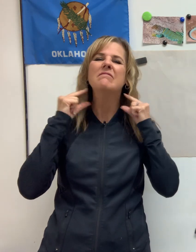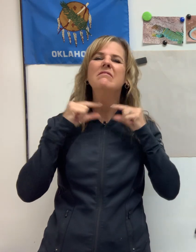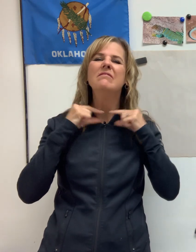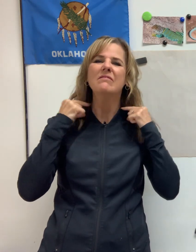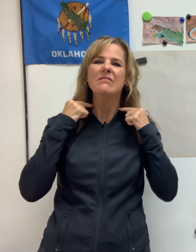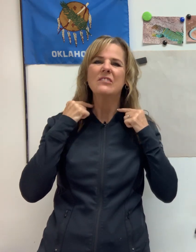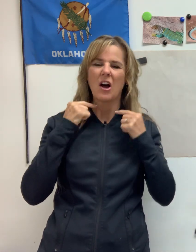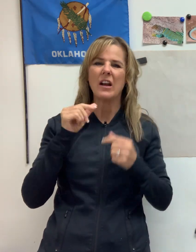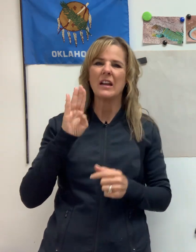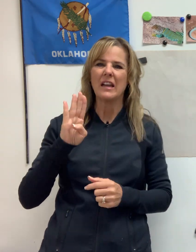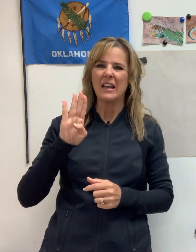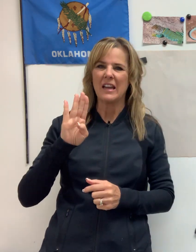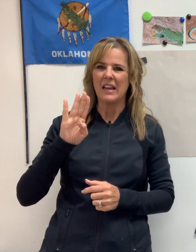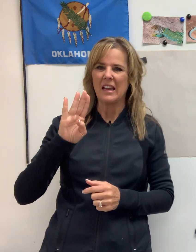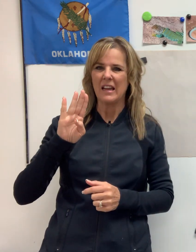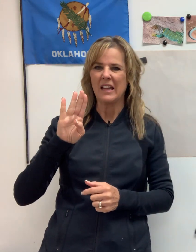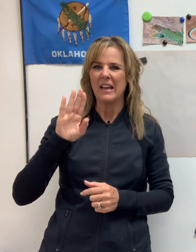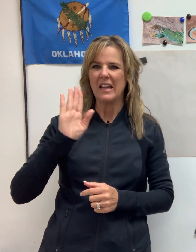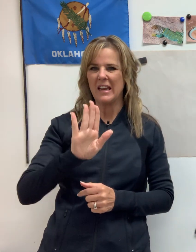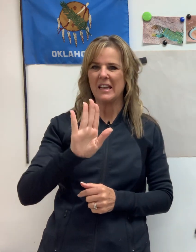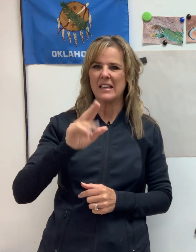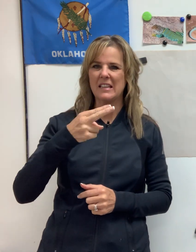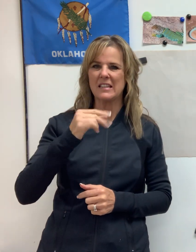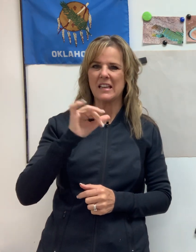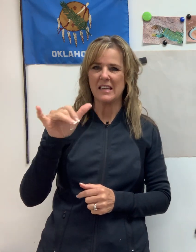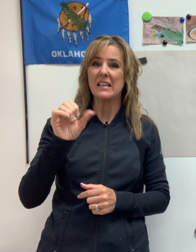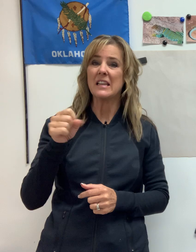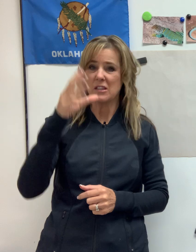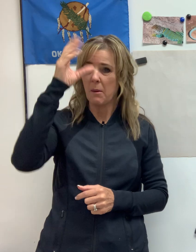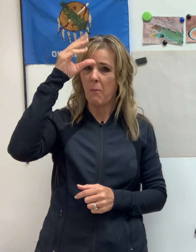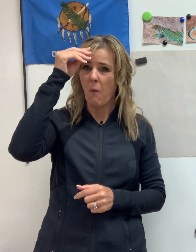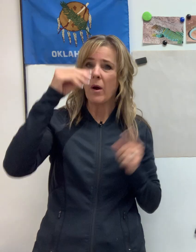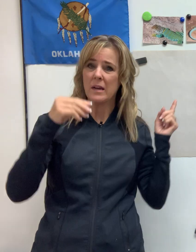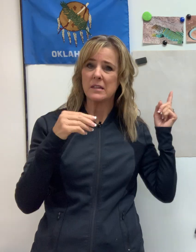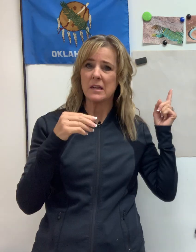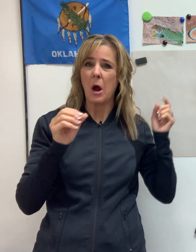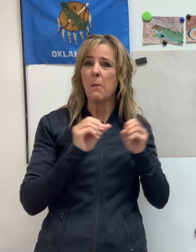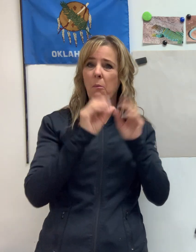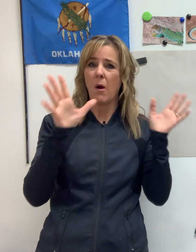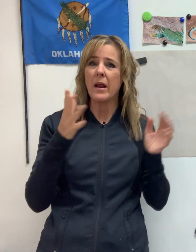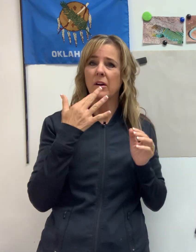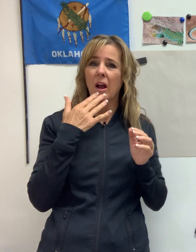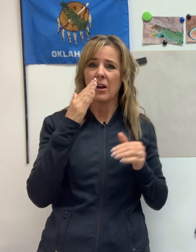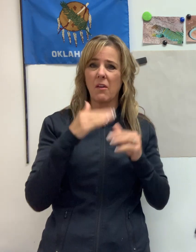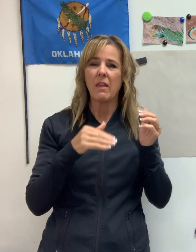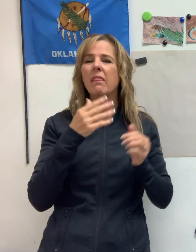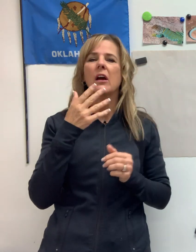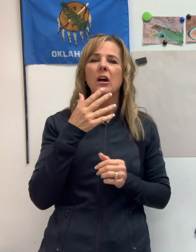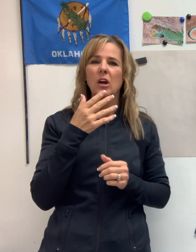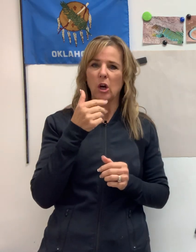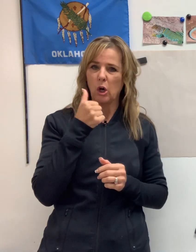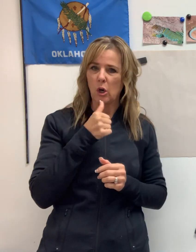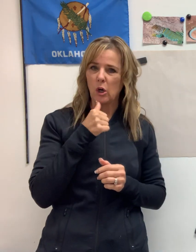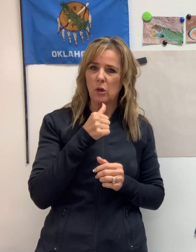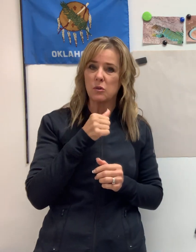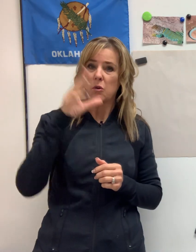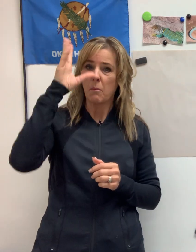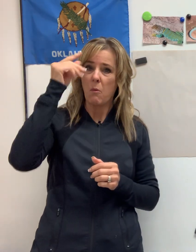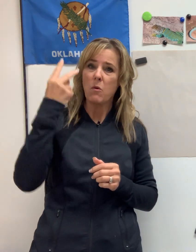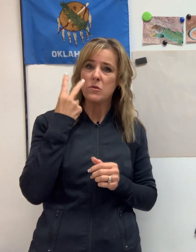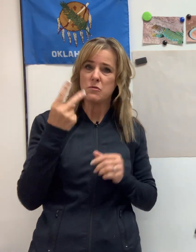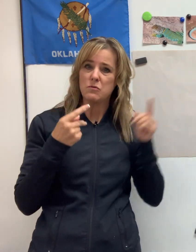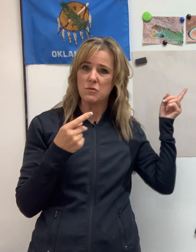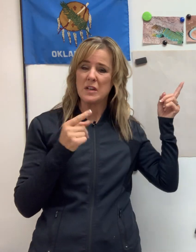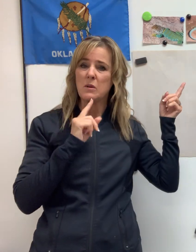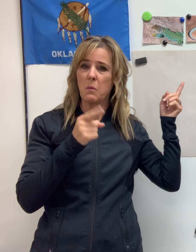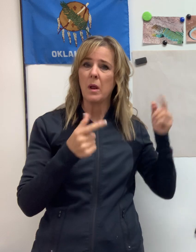saying his, you guys, is because these are the boys. The boys are brighter colored than the girls. So the boys that you see